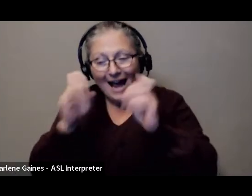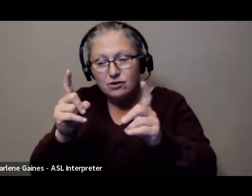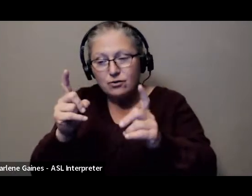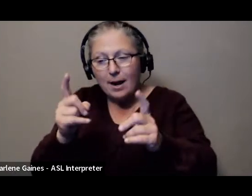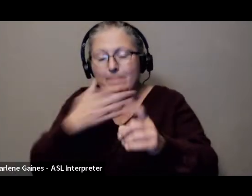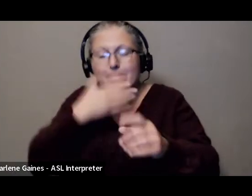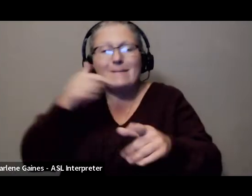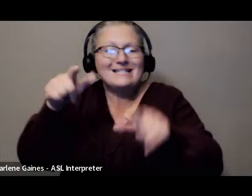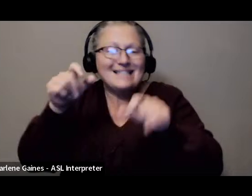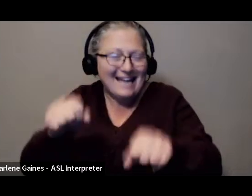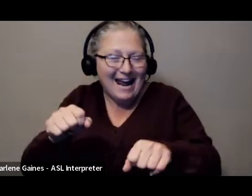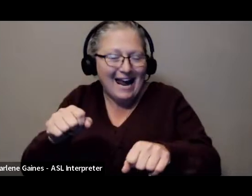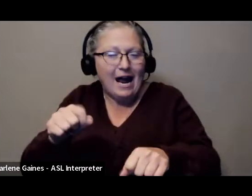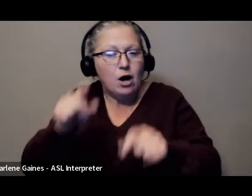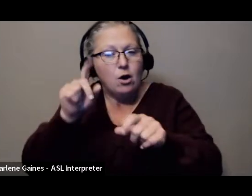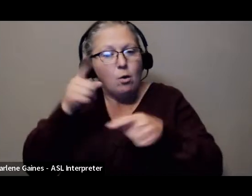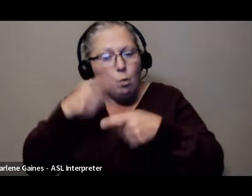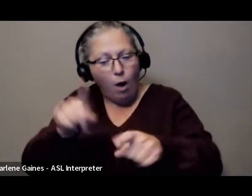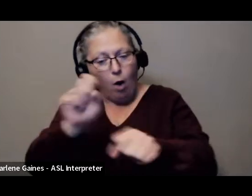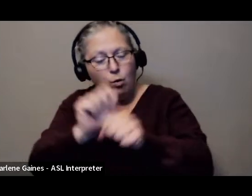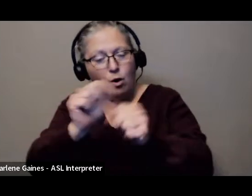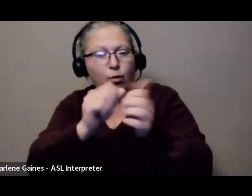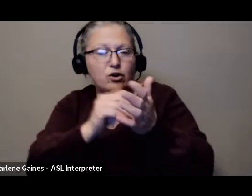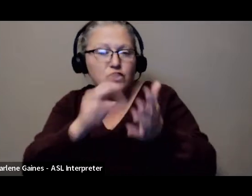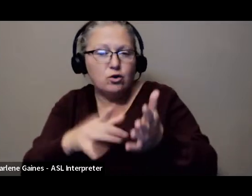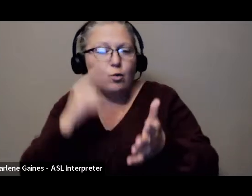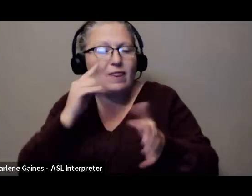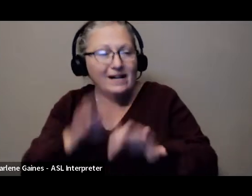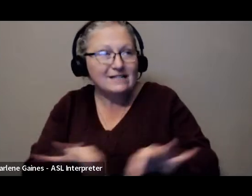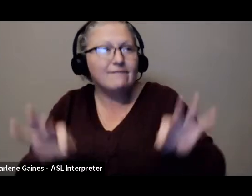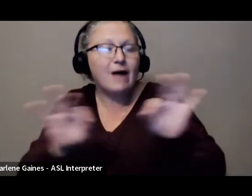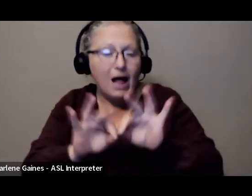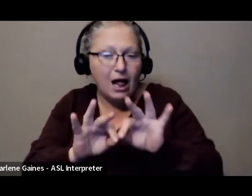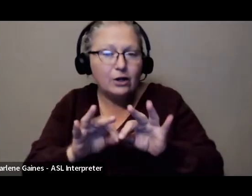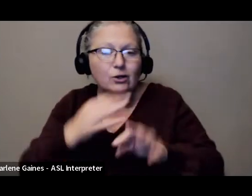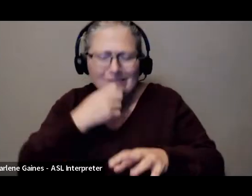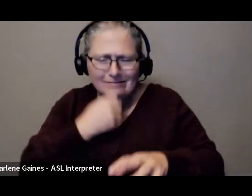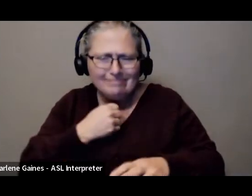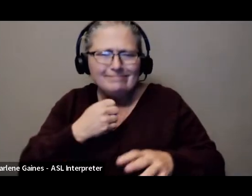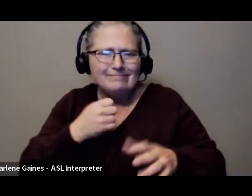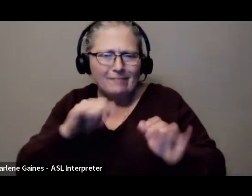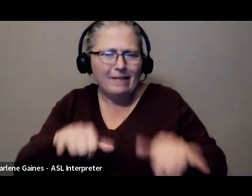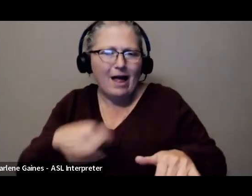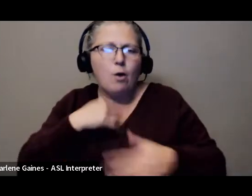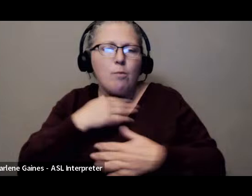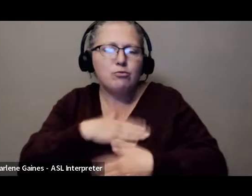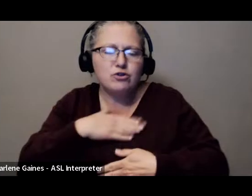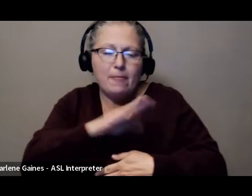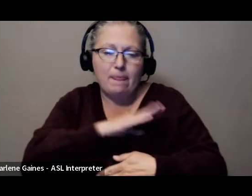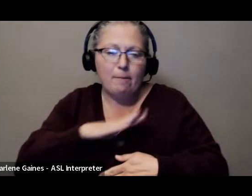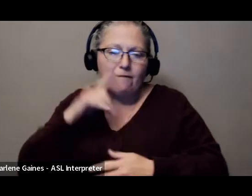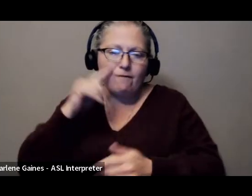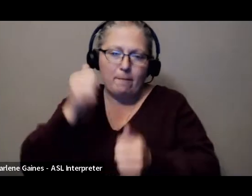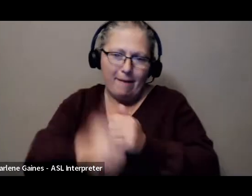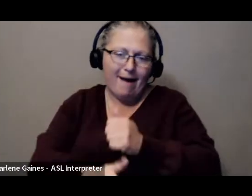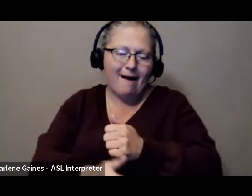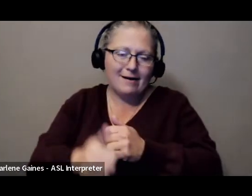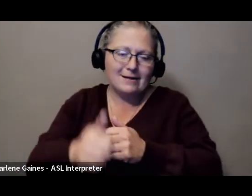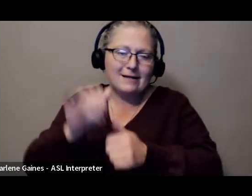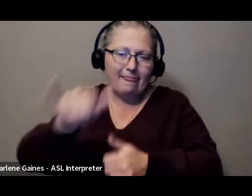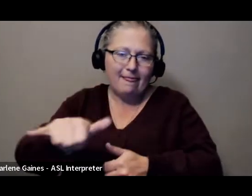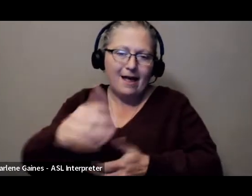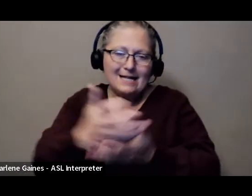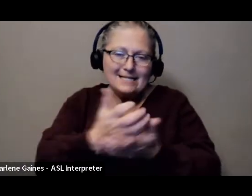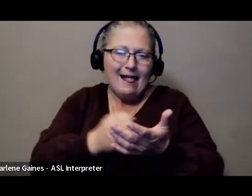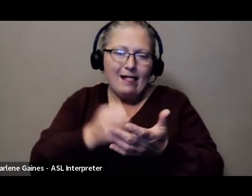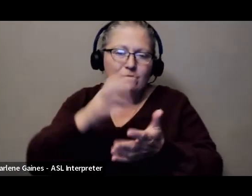as possible in working with our students. We find value there, and I'm just appreciative of the board for passing this